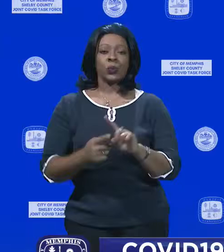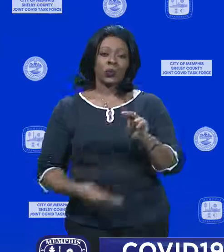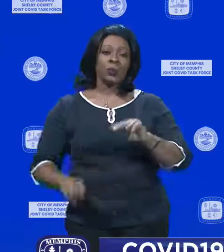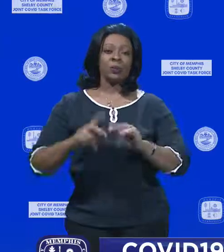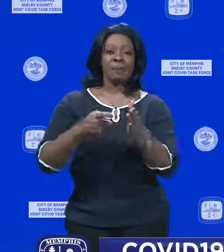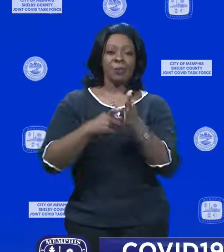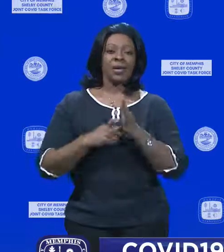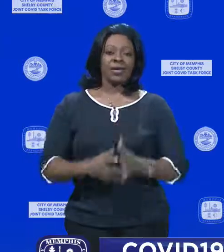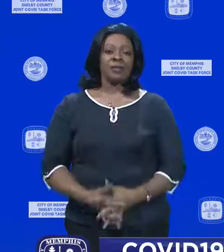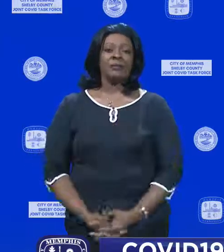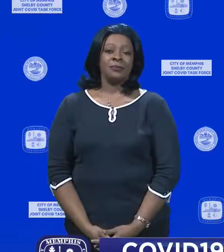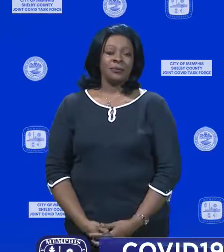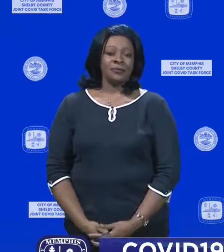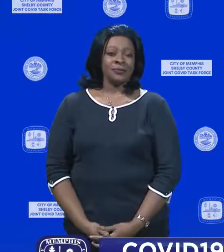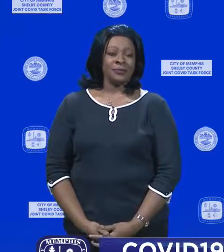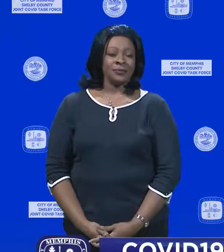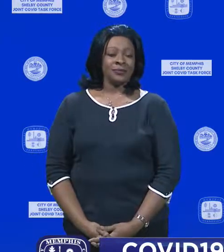demand.